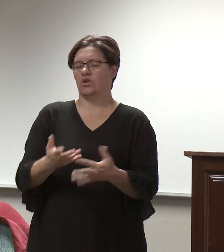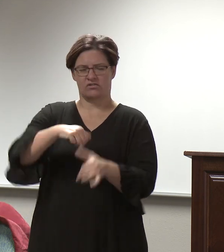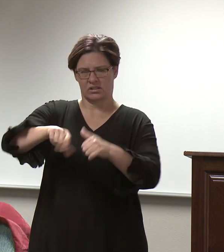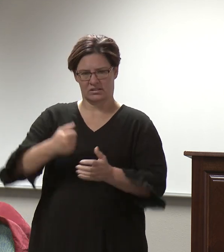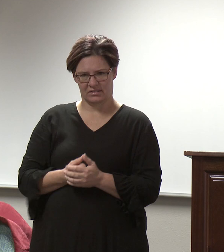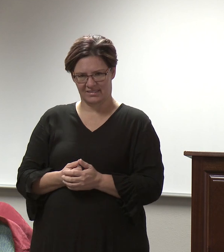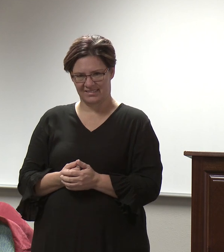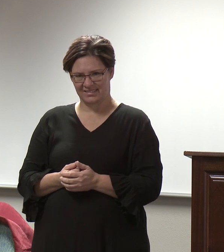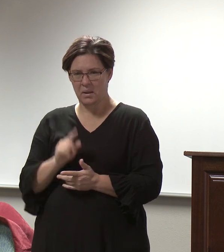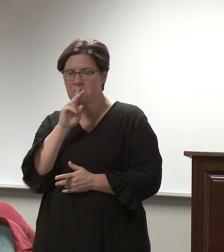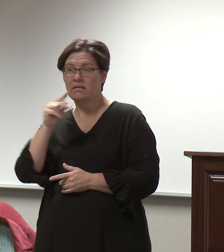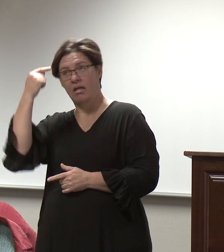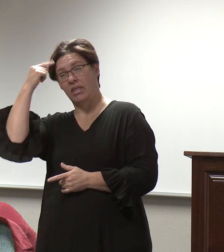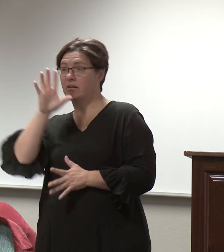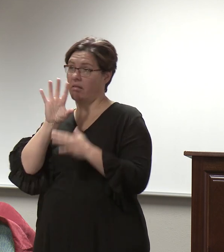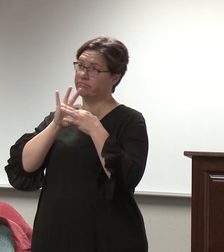not considered so relevant.